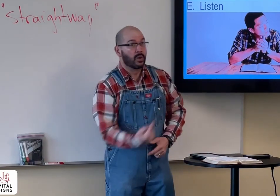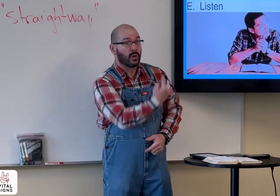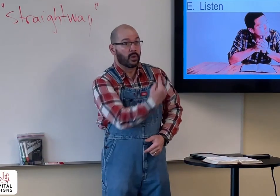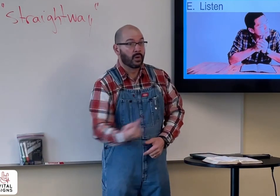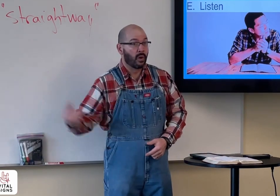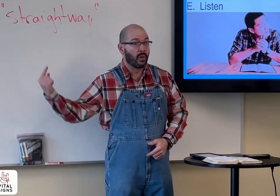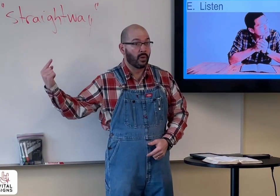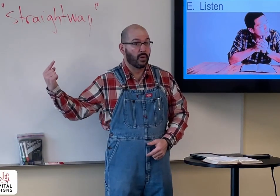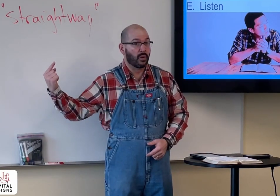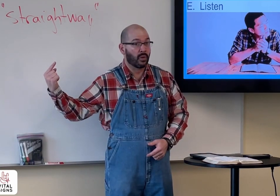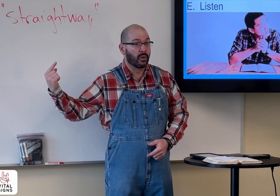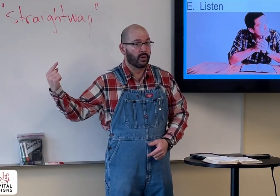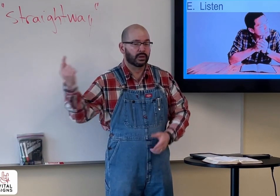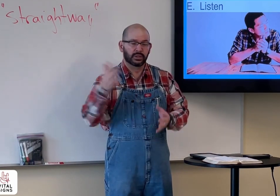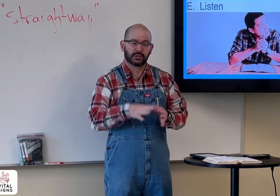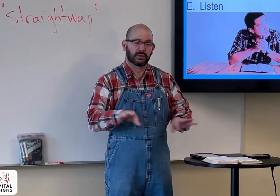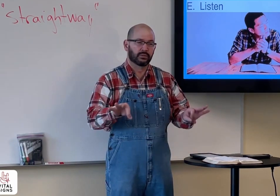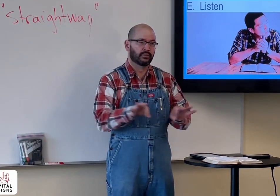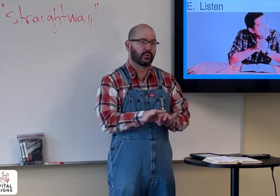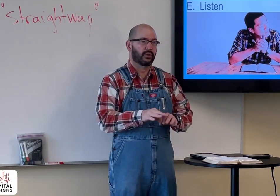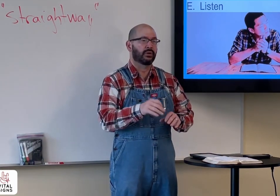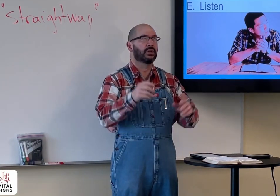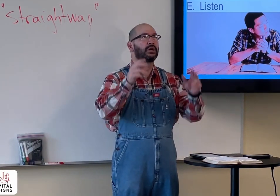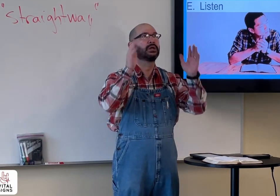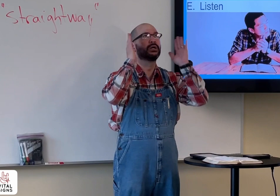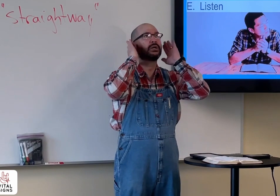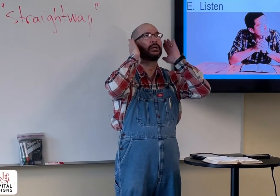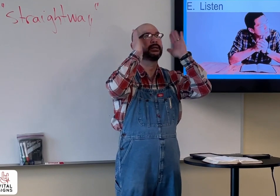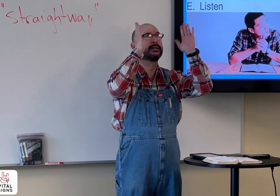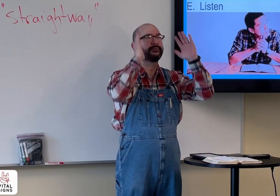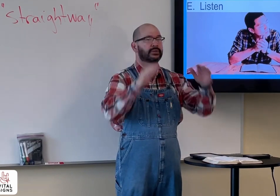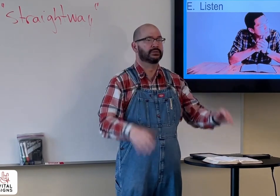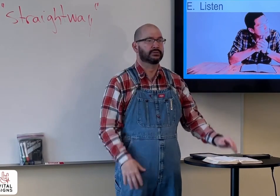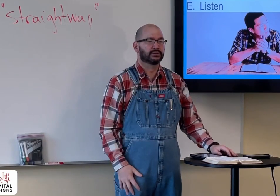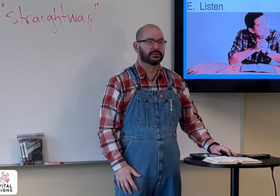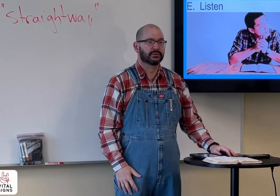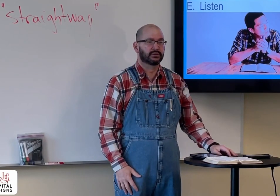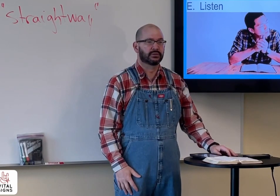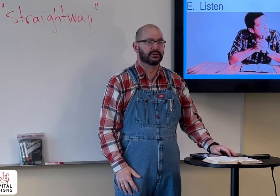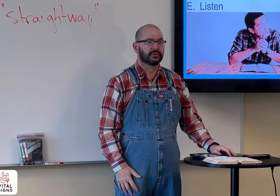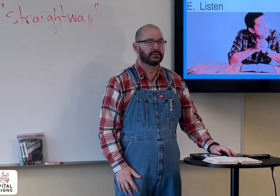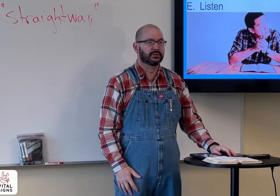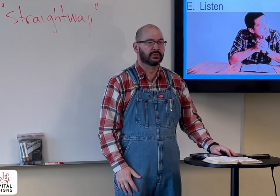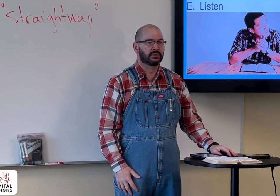Okay, letter E. We need to be alone to listen.